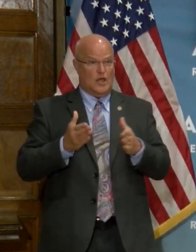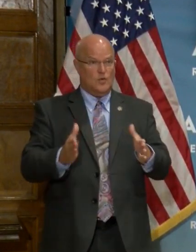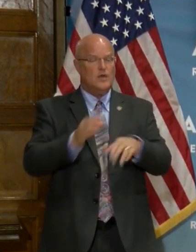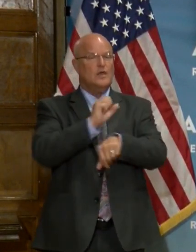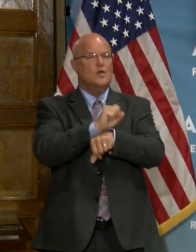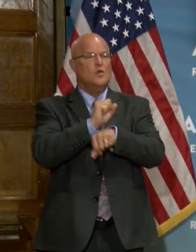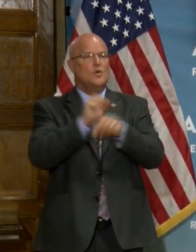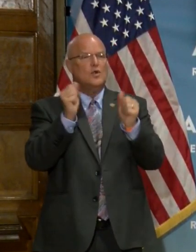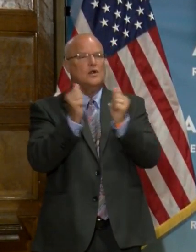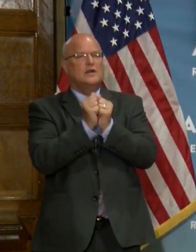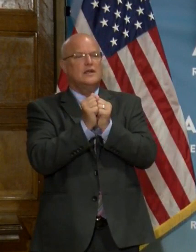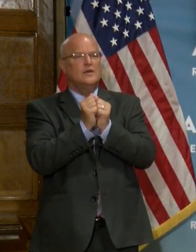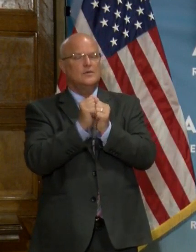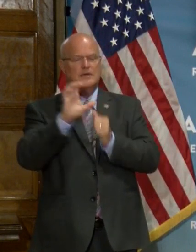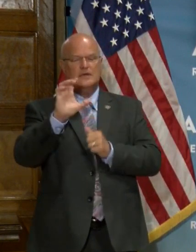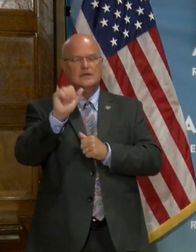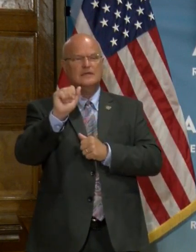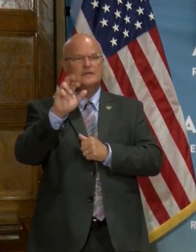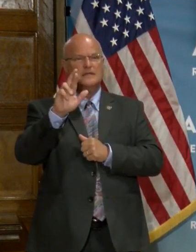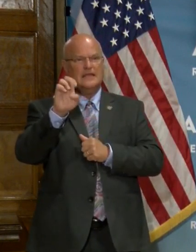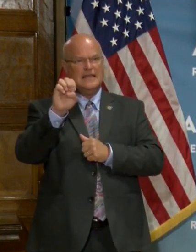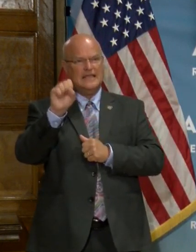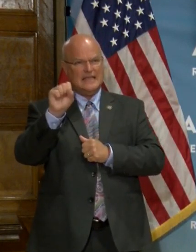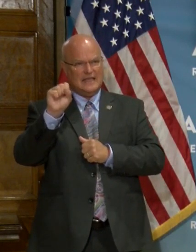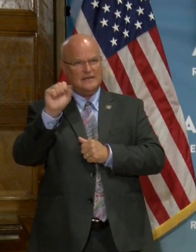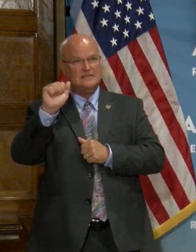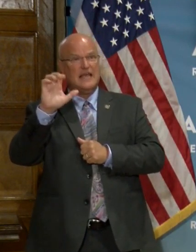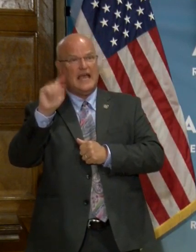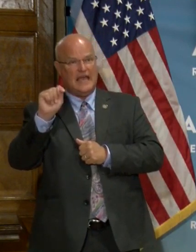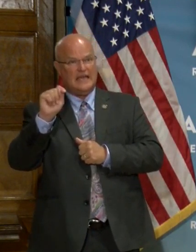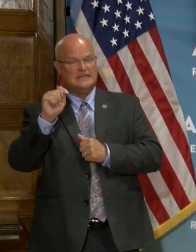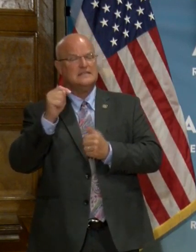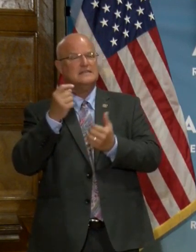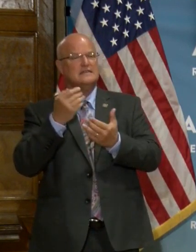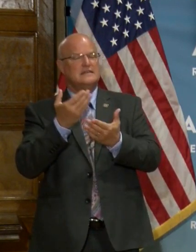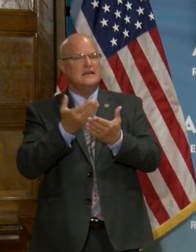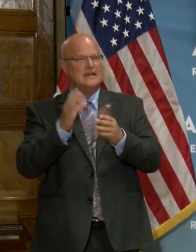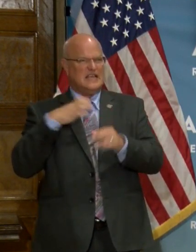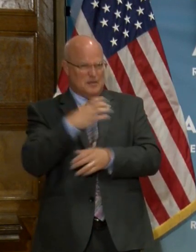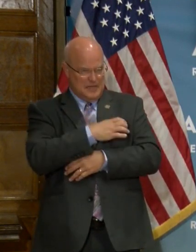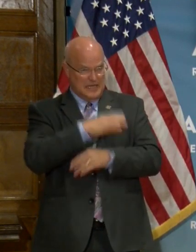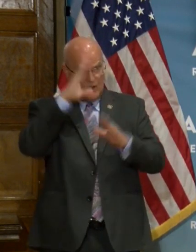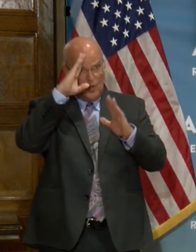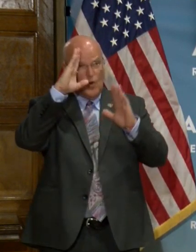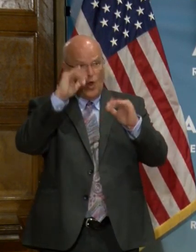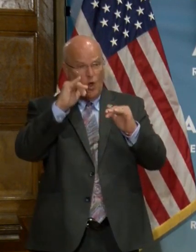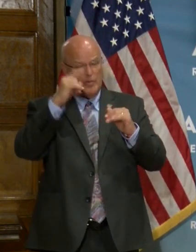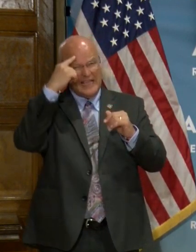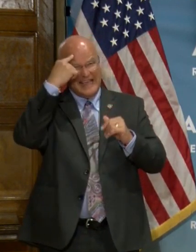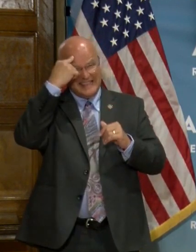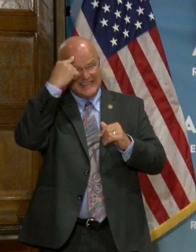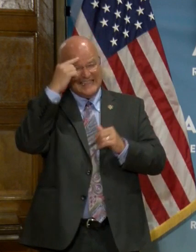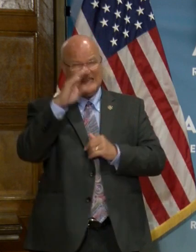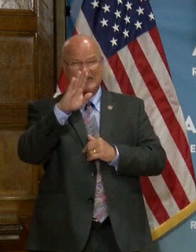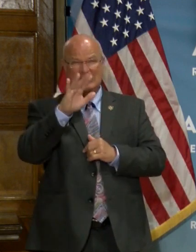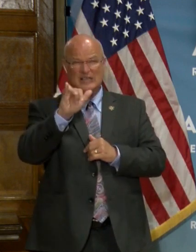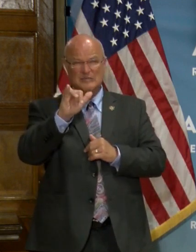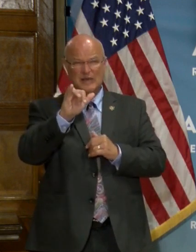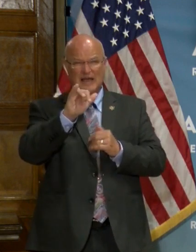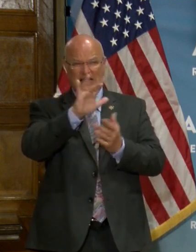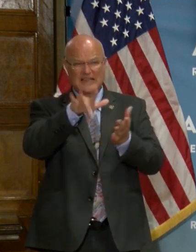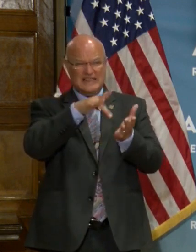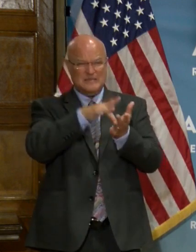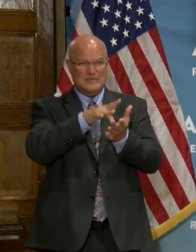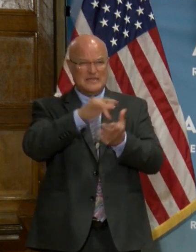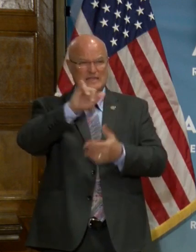working with the CARES Act Steering Committee to get the funding. So, we're hoping, I believe it is by